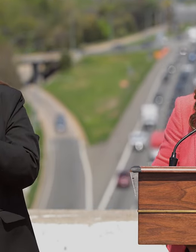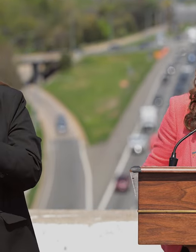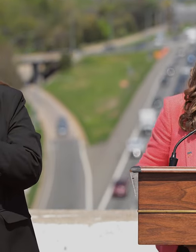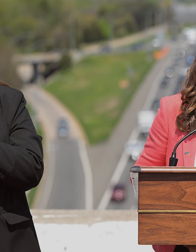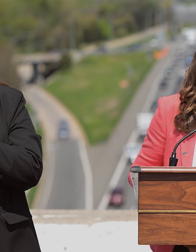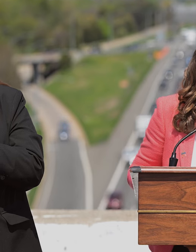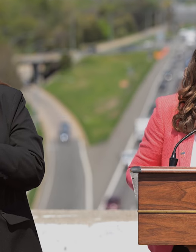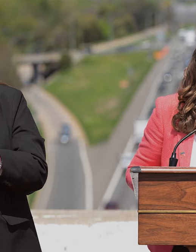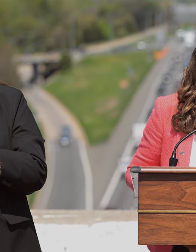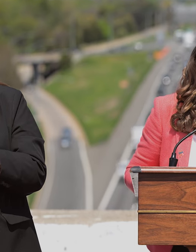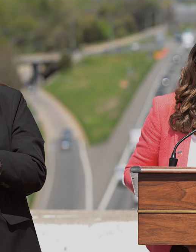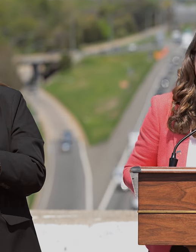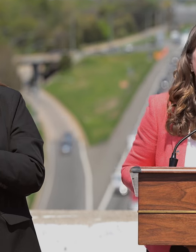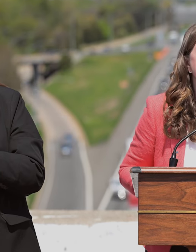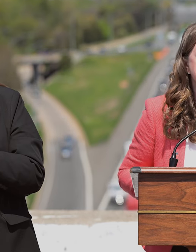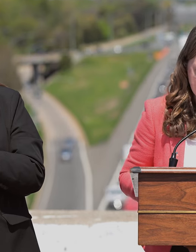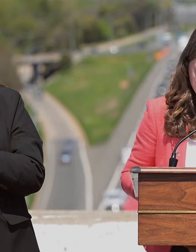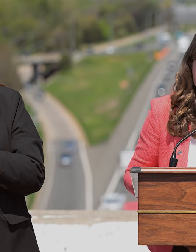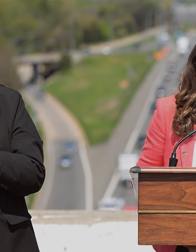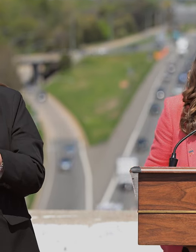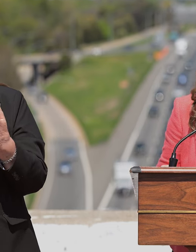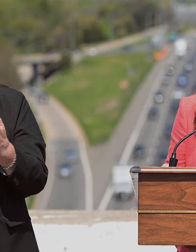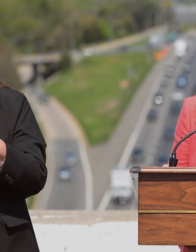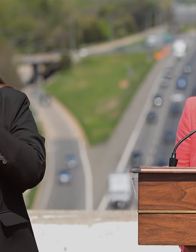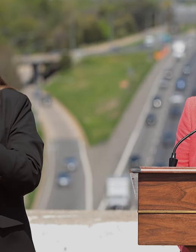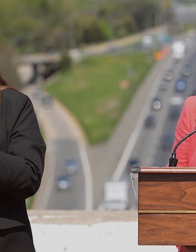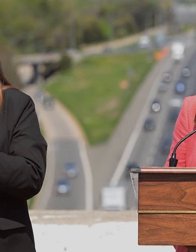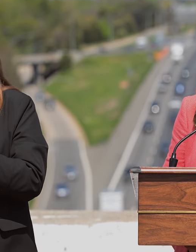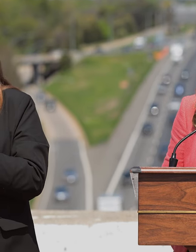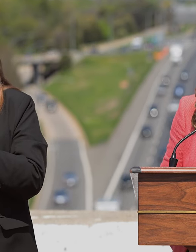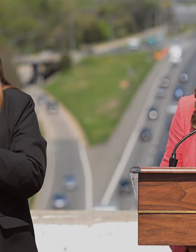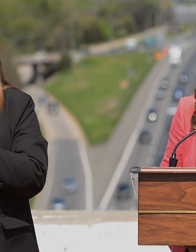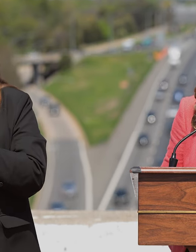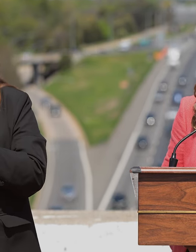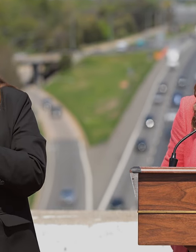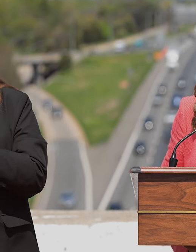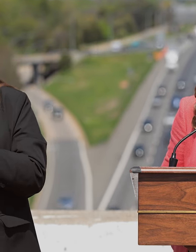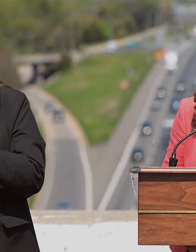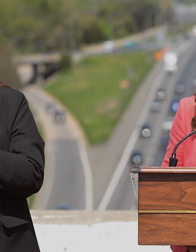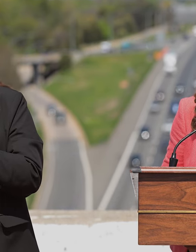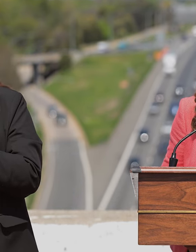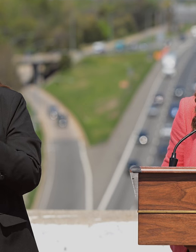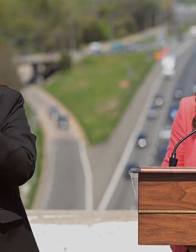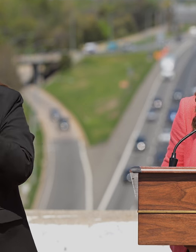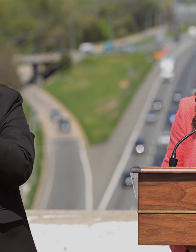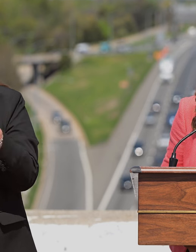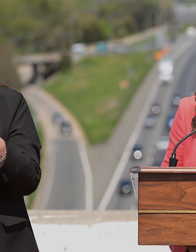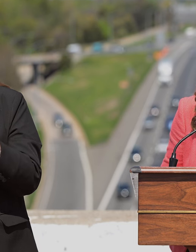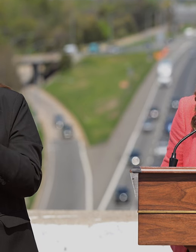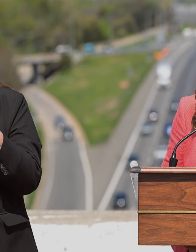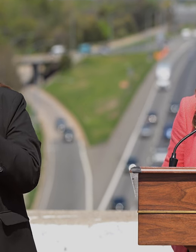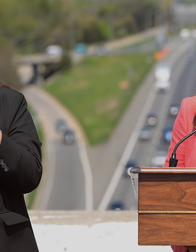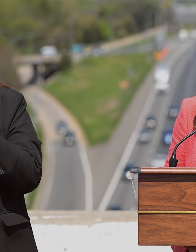Behavior Subcommittee talked about. It's now my honor to introduce our next speaker, who has been a true champion in highway